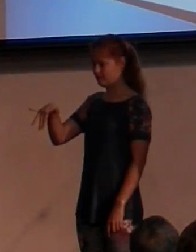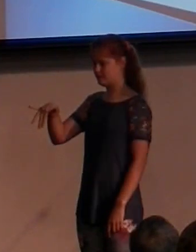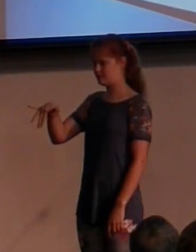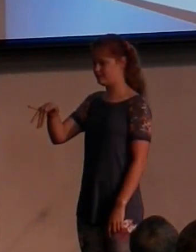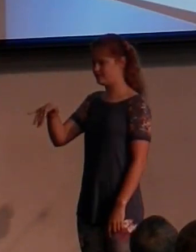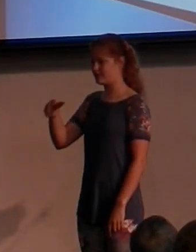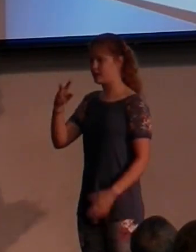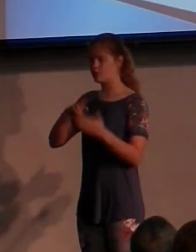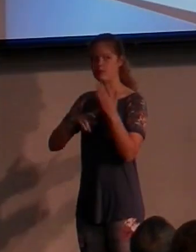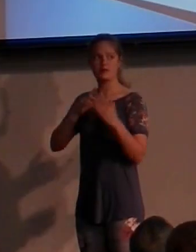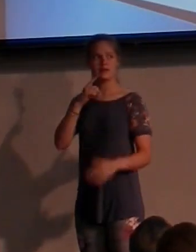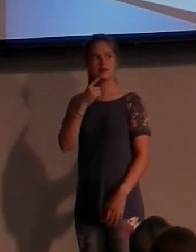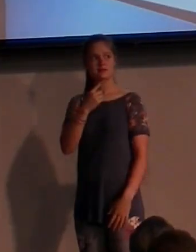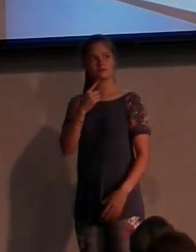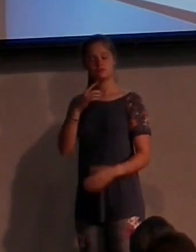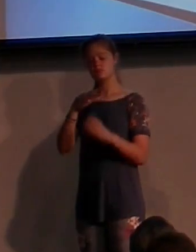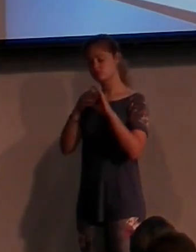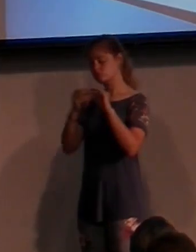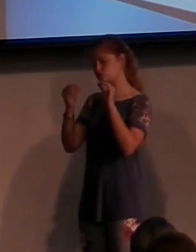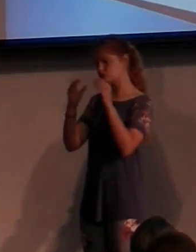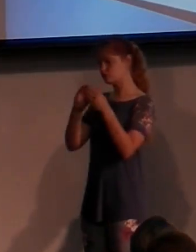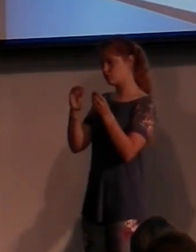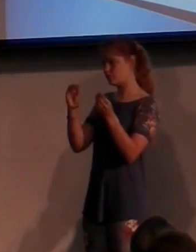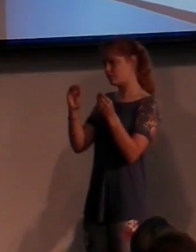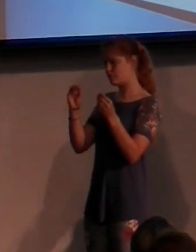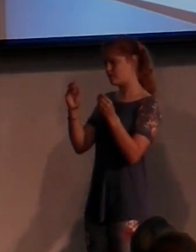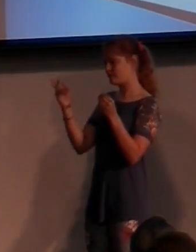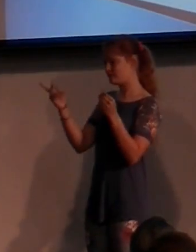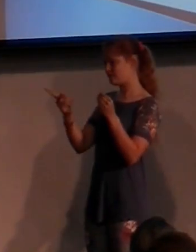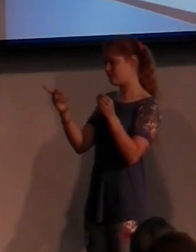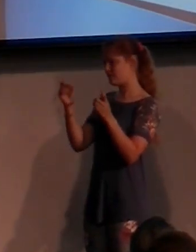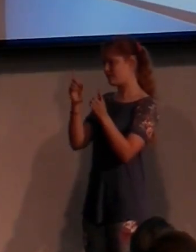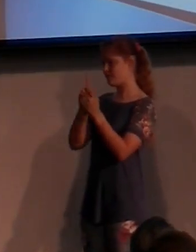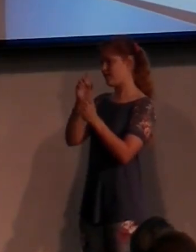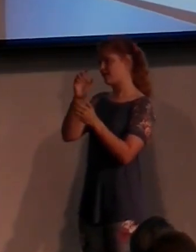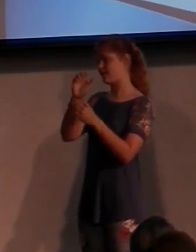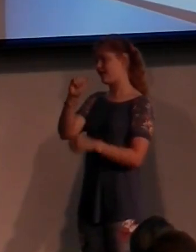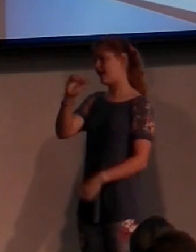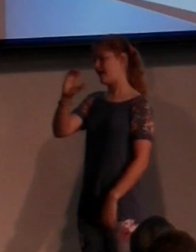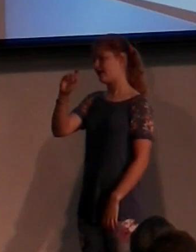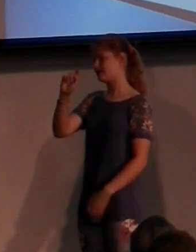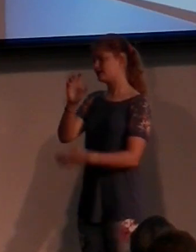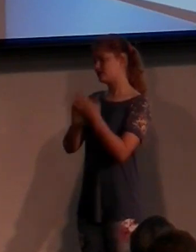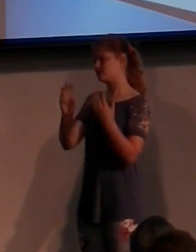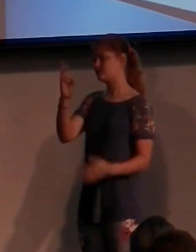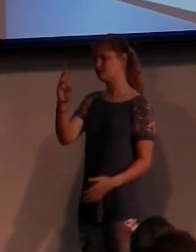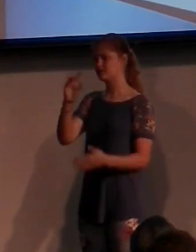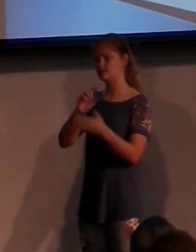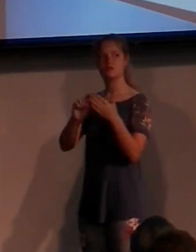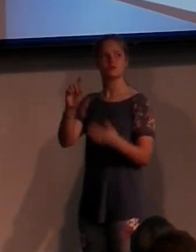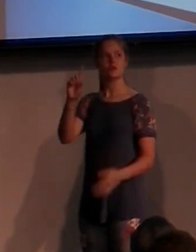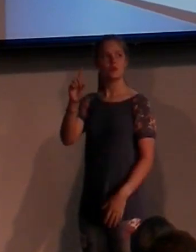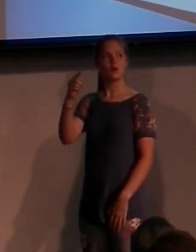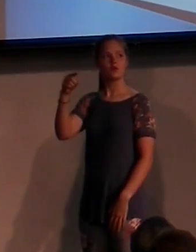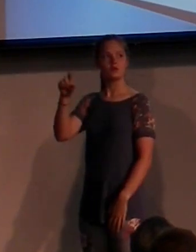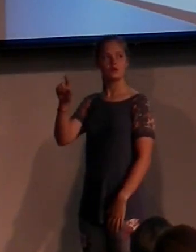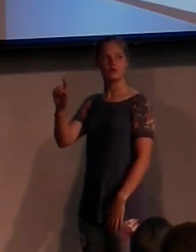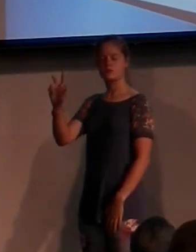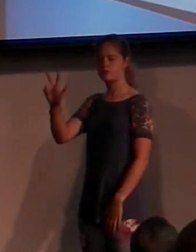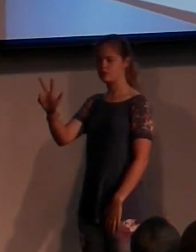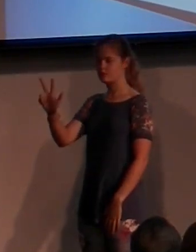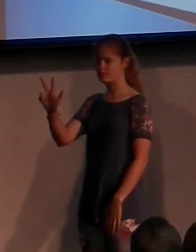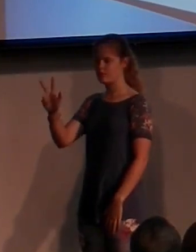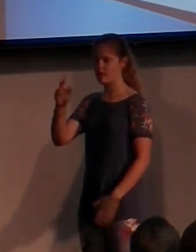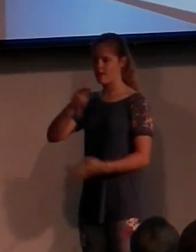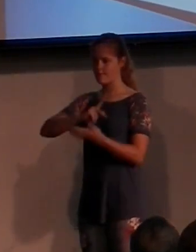story here where these two met in Acts chapter 16, verses 1 through 31. It says, "He," that being Paul, "came to Derbe and then